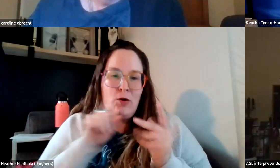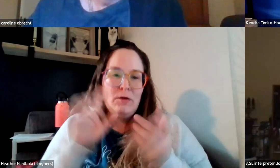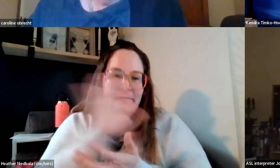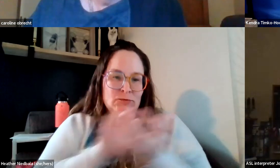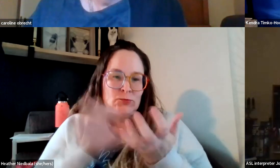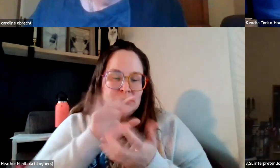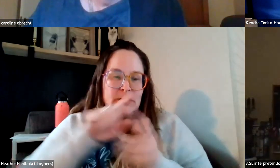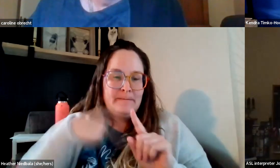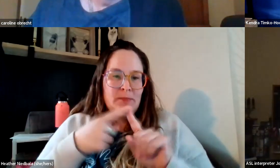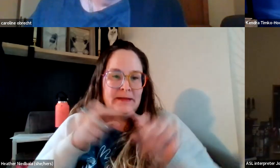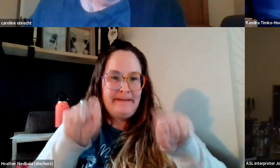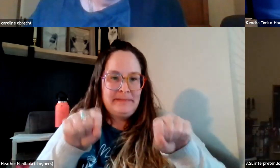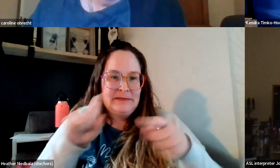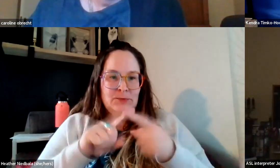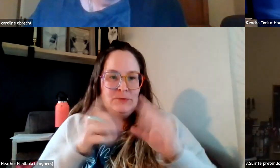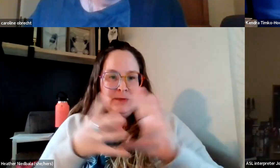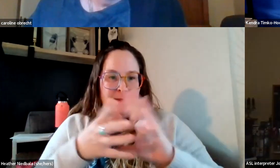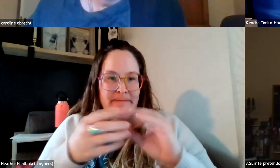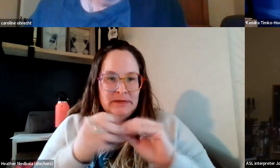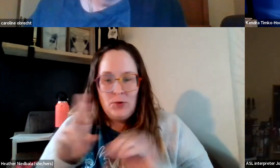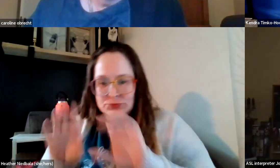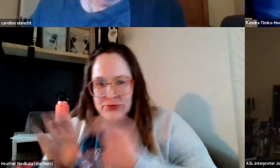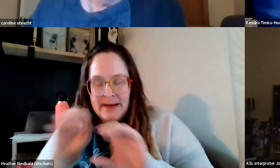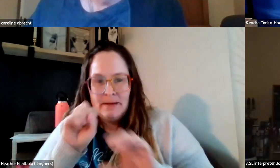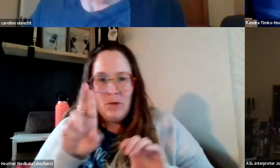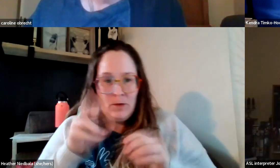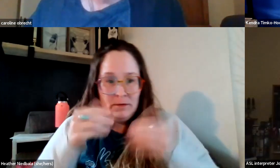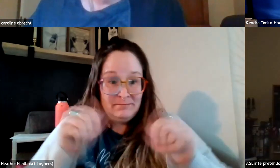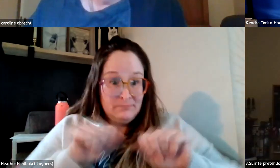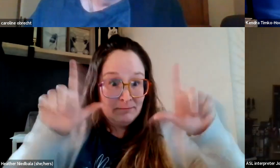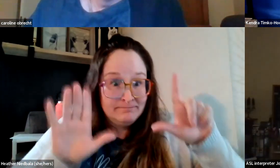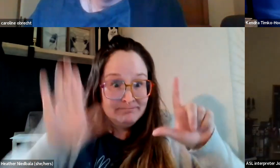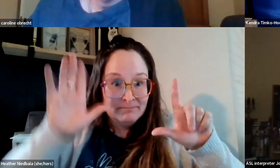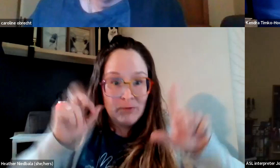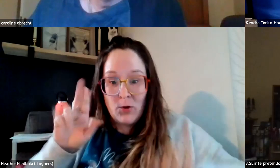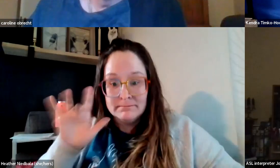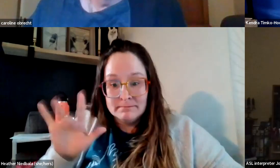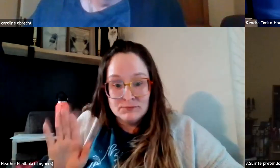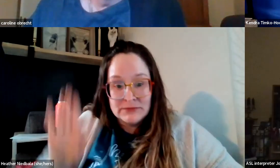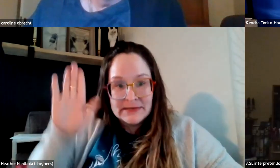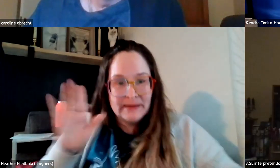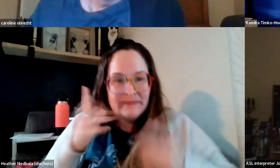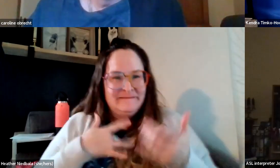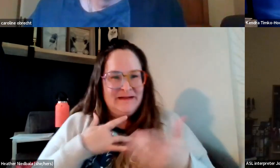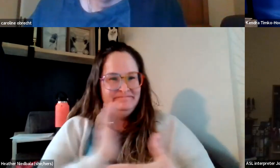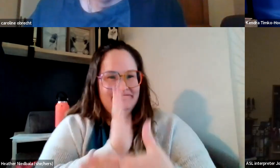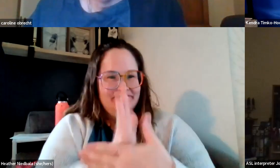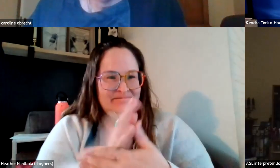Thank you. I think people are confused about the ability to be able to make a comment or